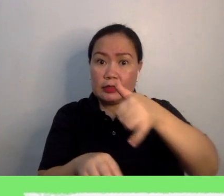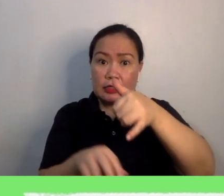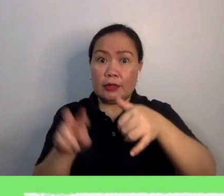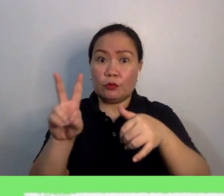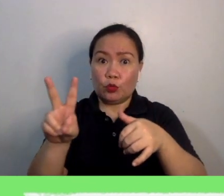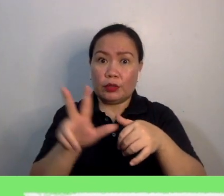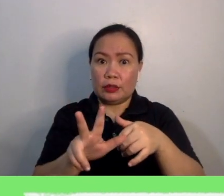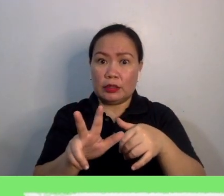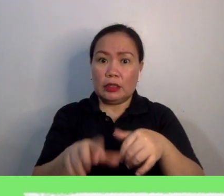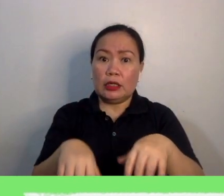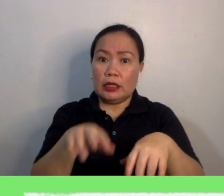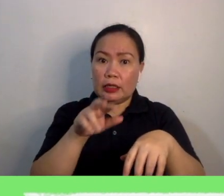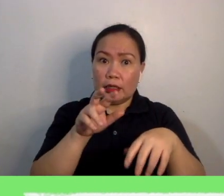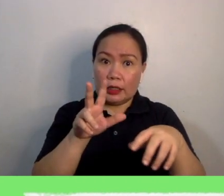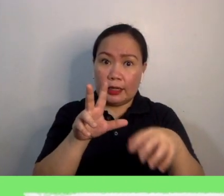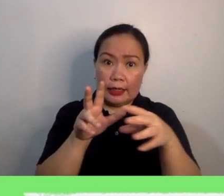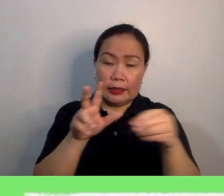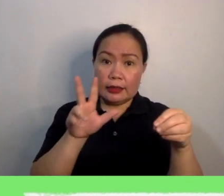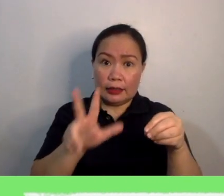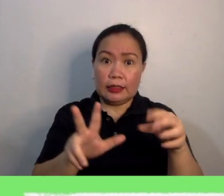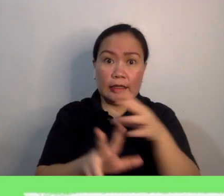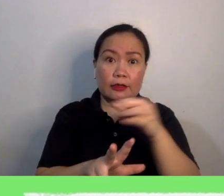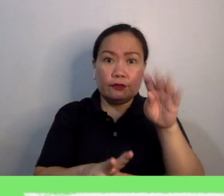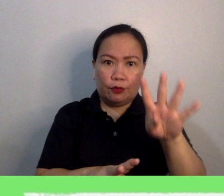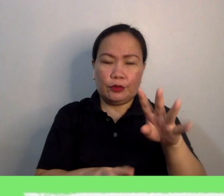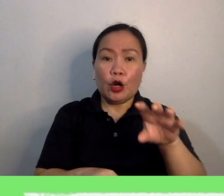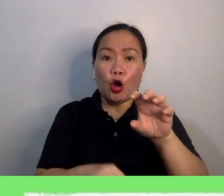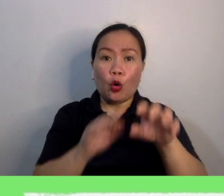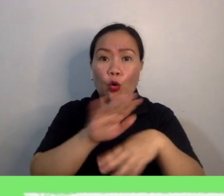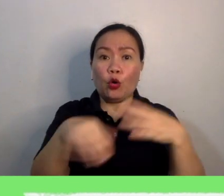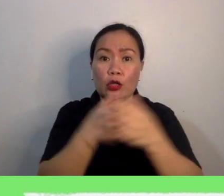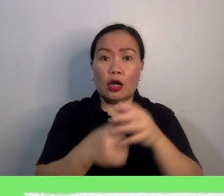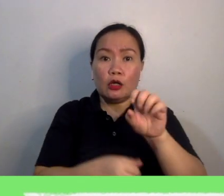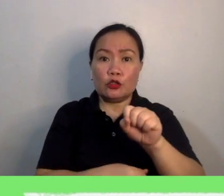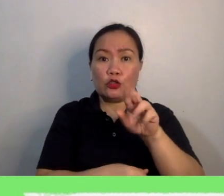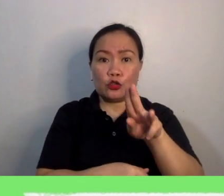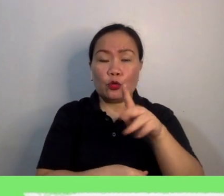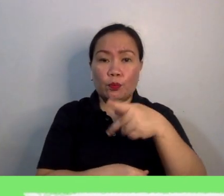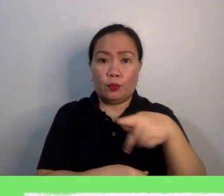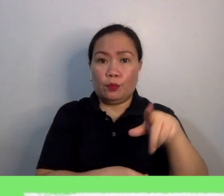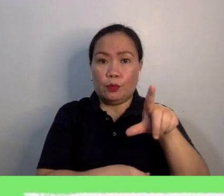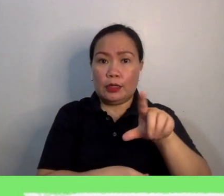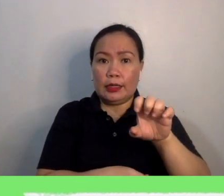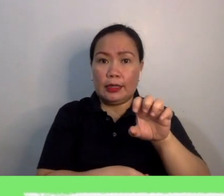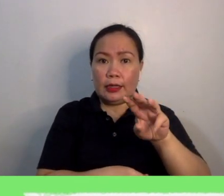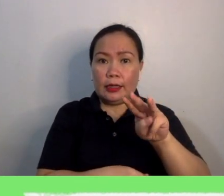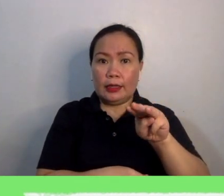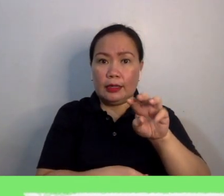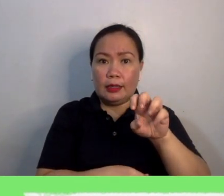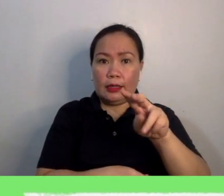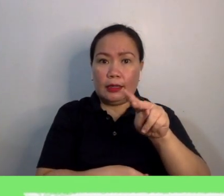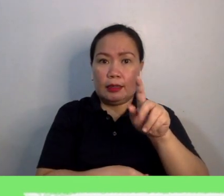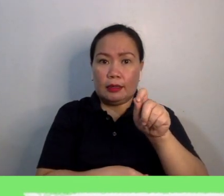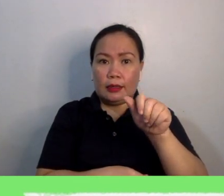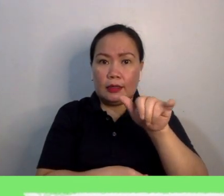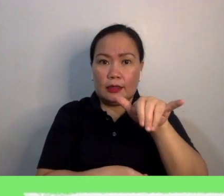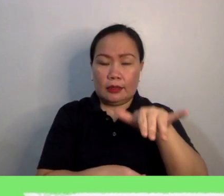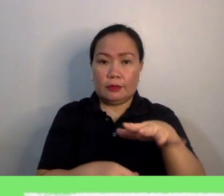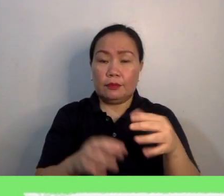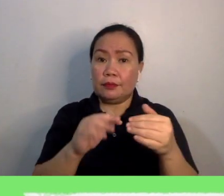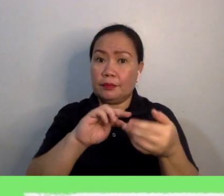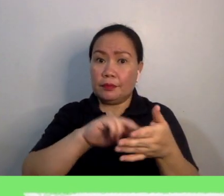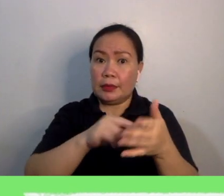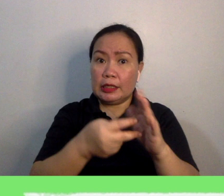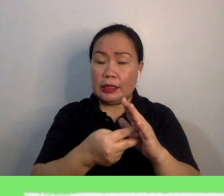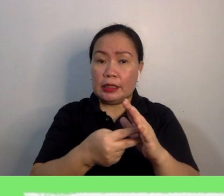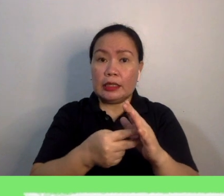4 are also supplementary. Now, focus tayo dito kay angle 2. So, since si angle 1 at si angle 2 ay